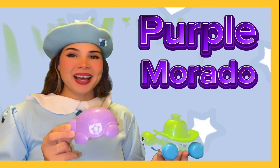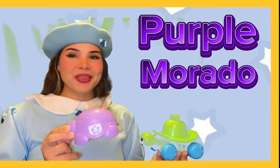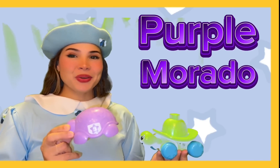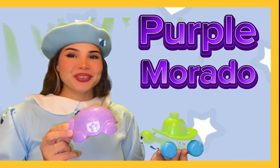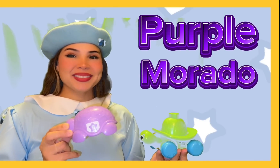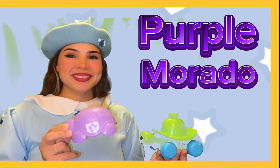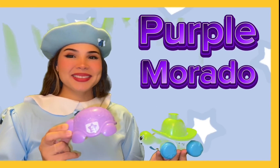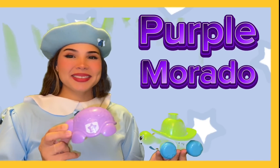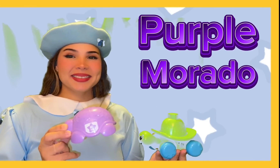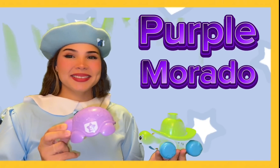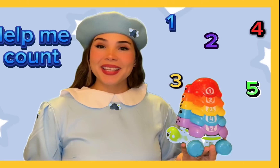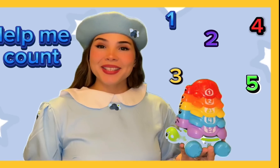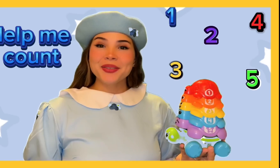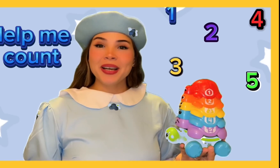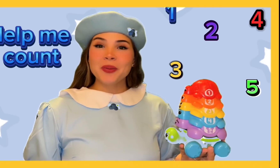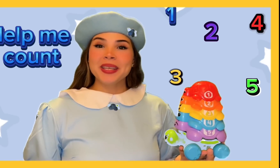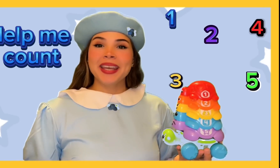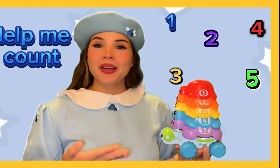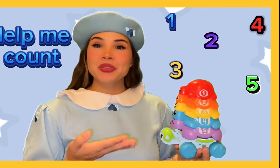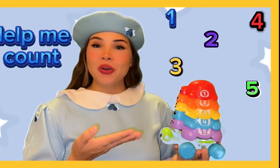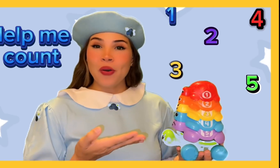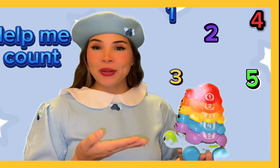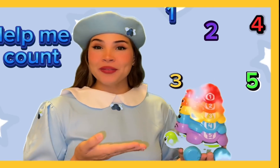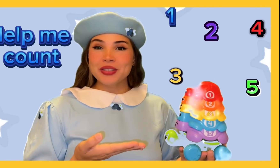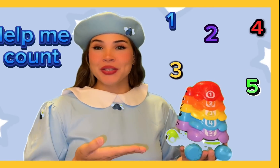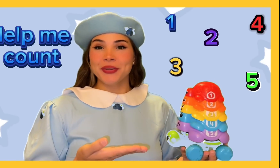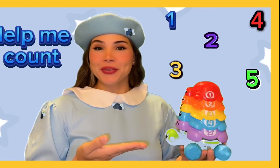Morado. Can you help me count all of the turtles?